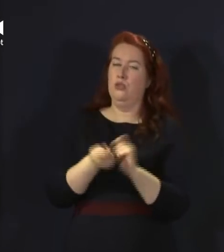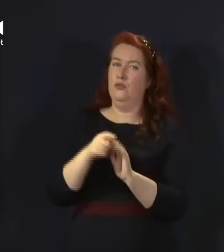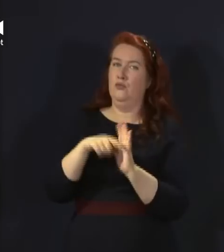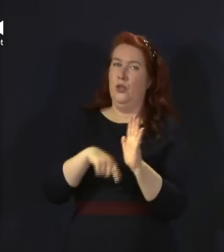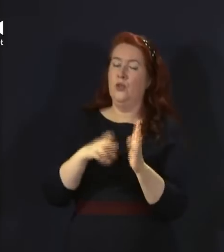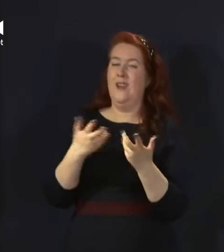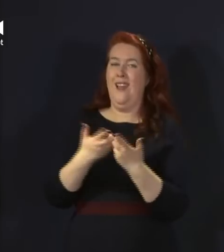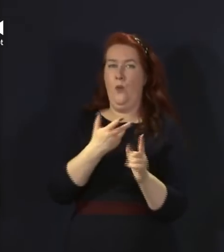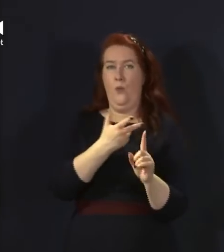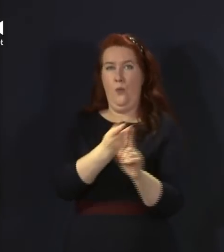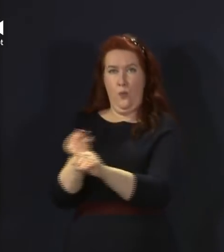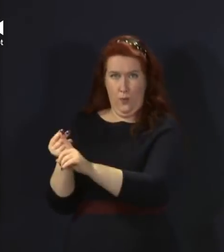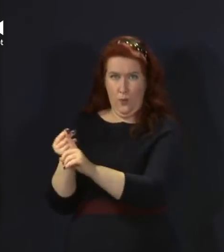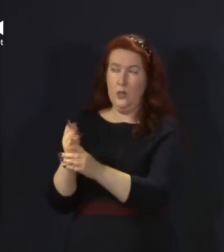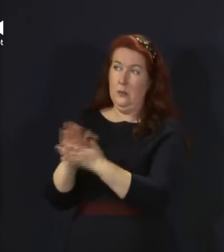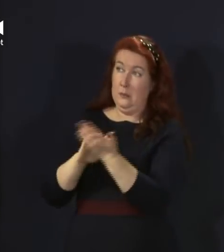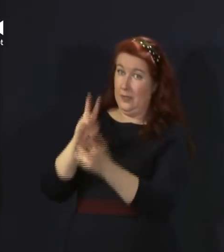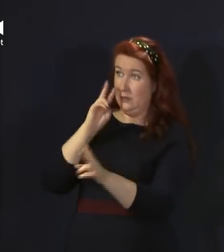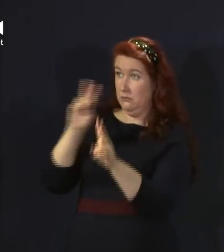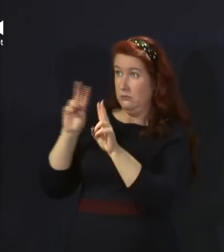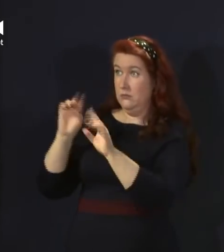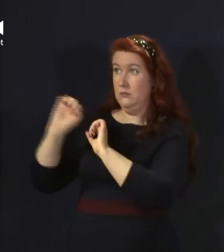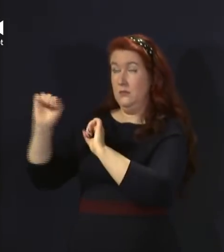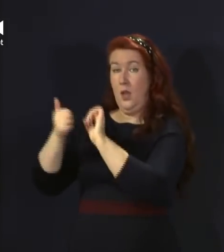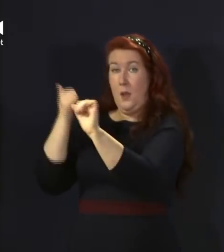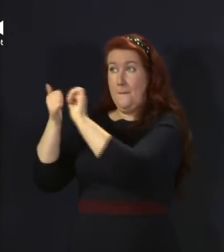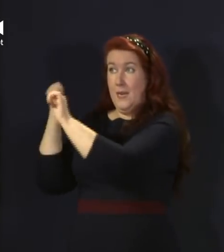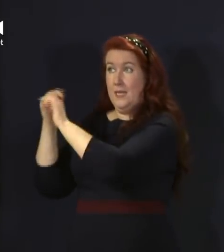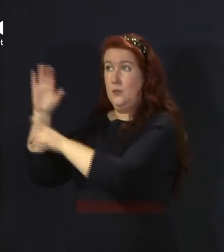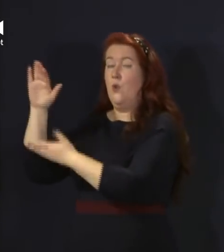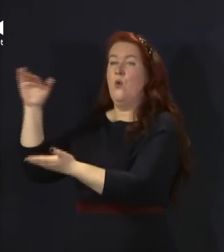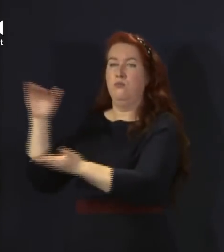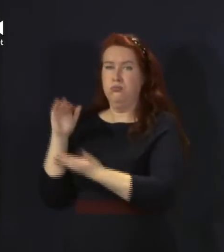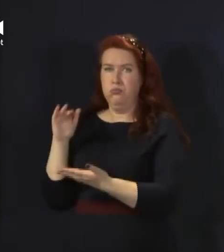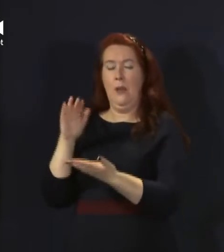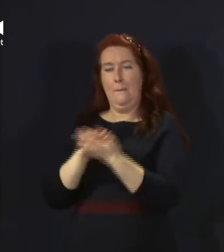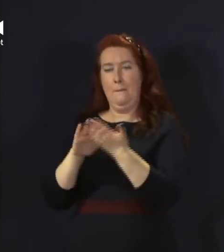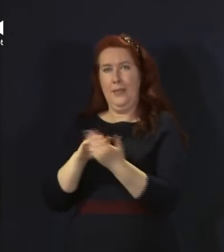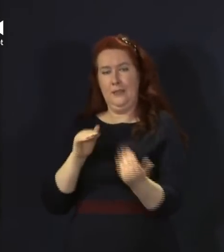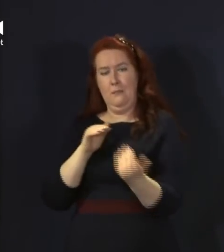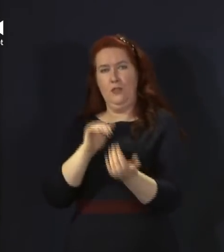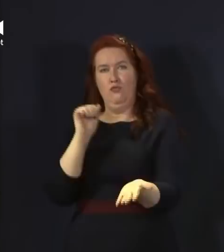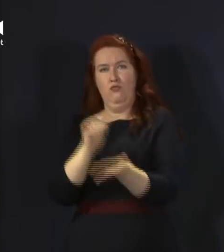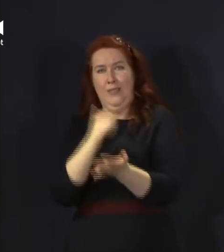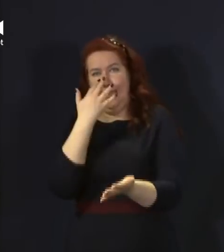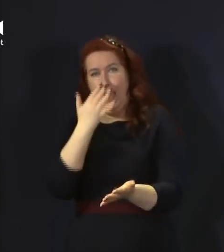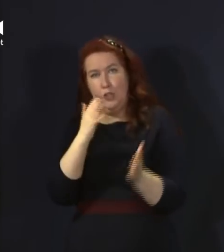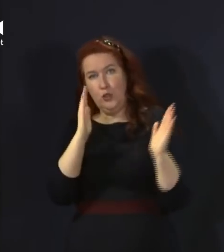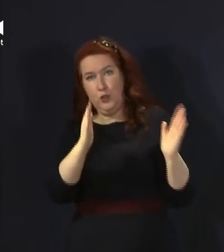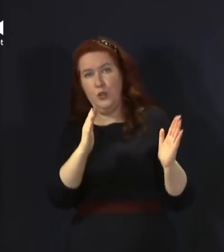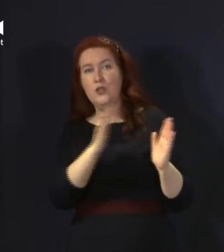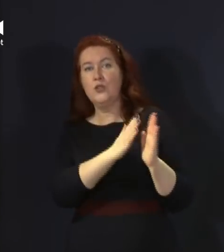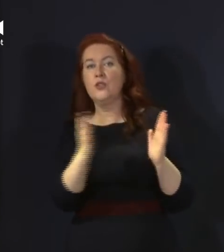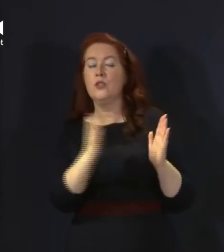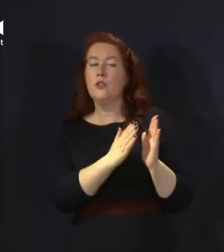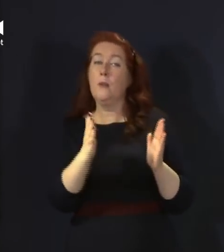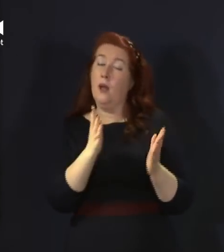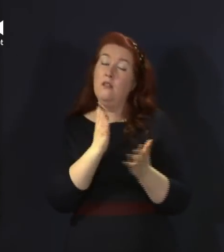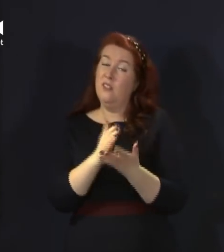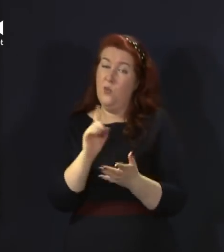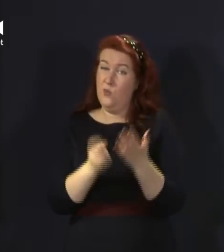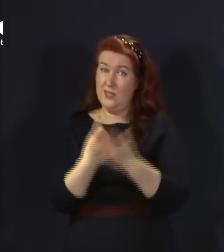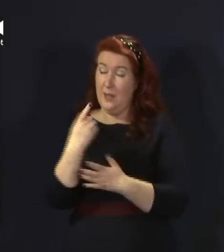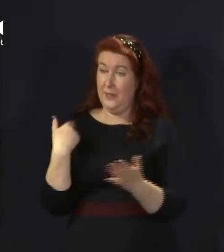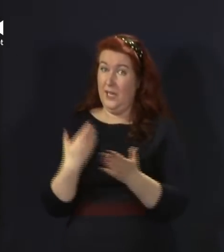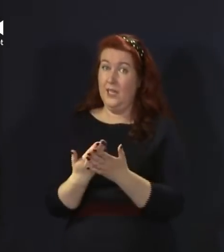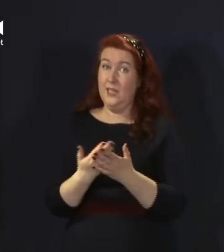relative supplies of the different manufacturers, so that we are using that for the appropriate age groups. But there is absolutely, in terms of what's happening is